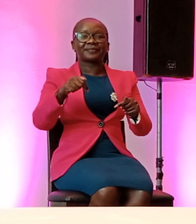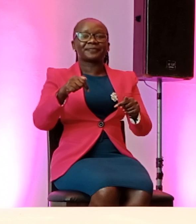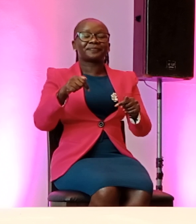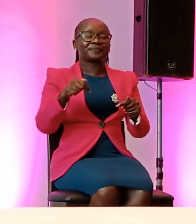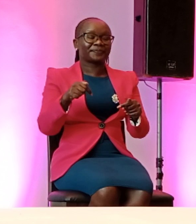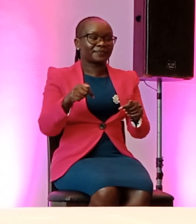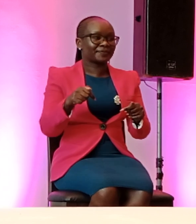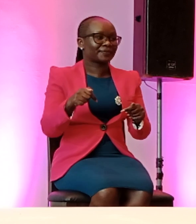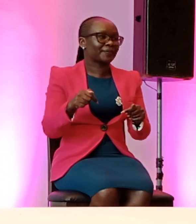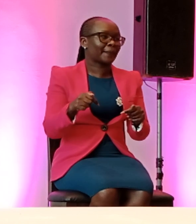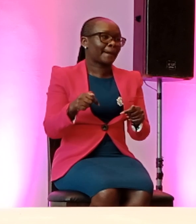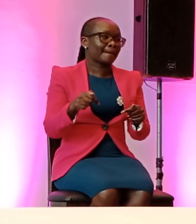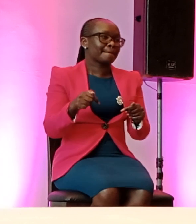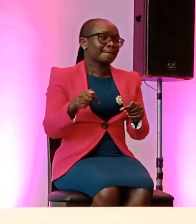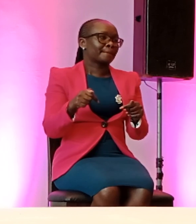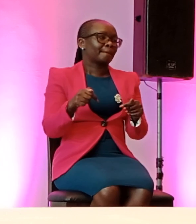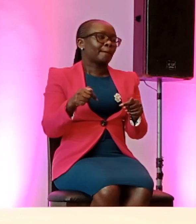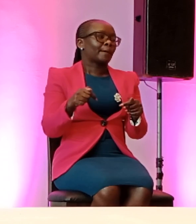item.